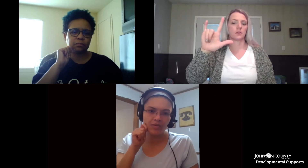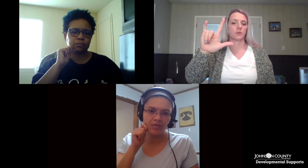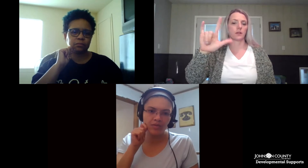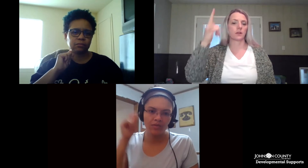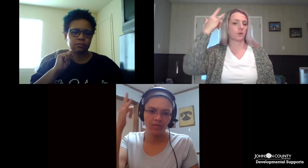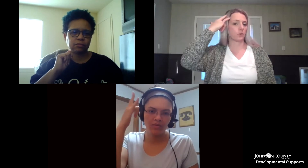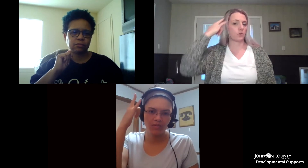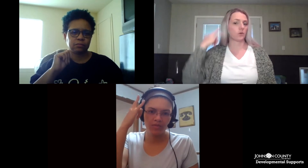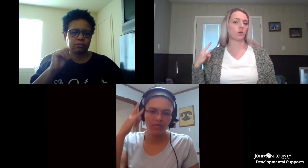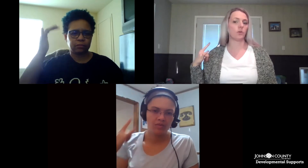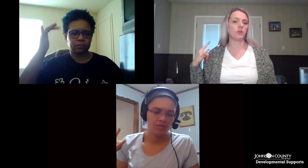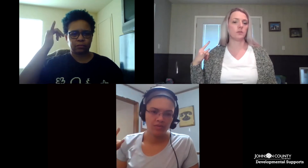And we're going to go gold.